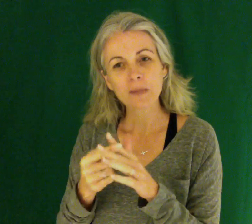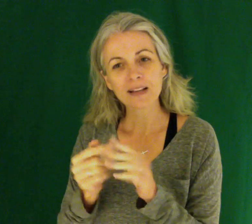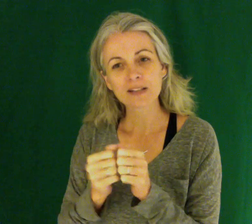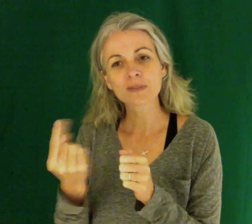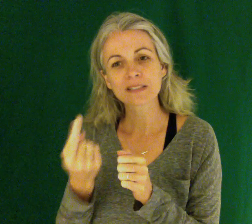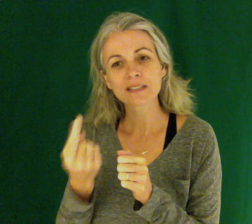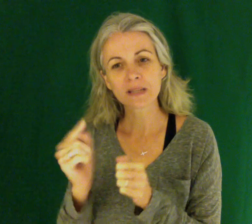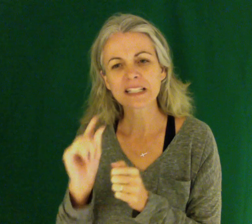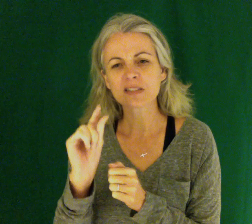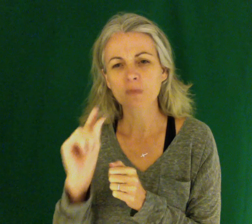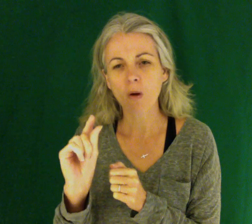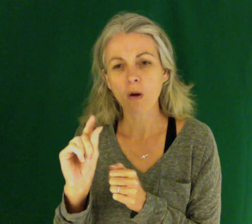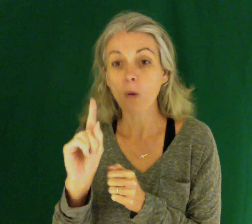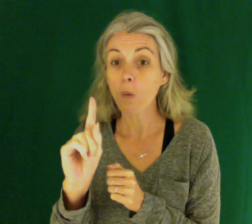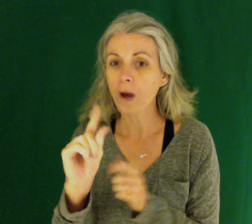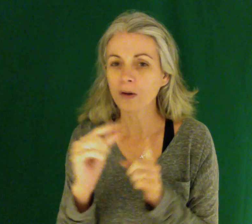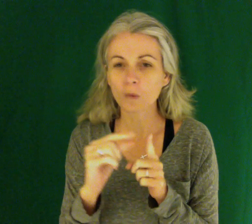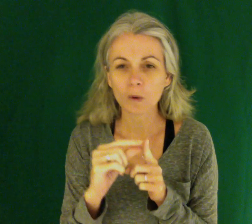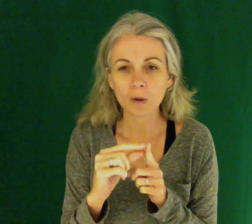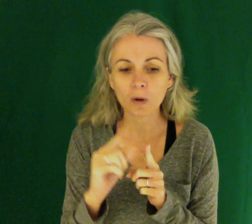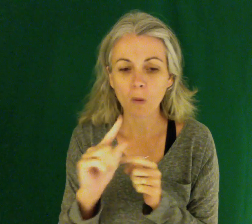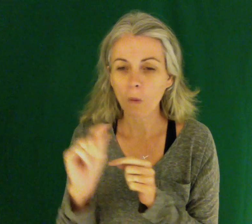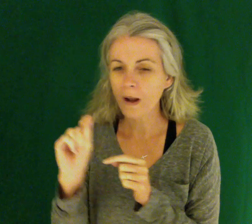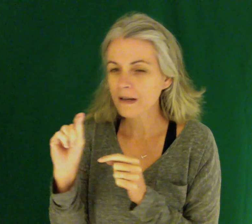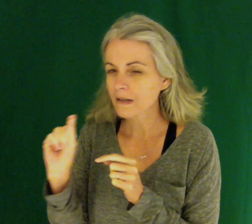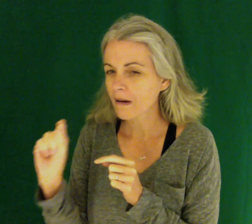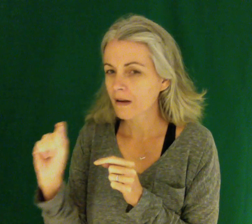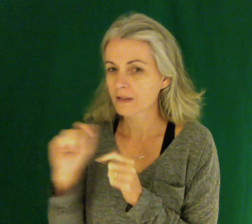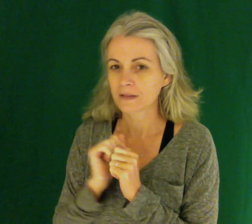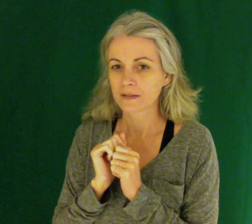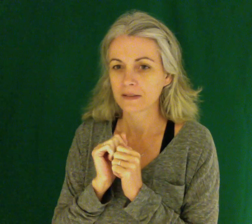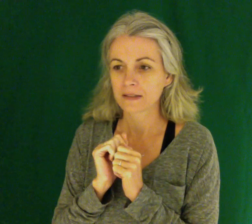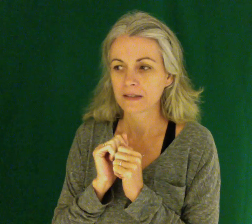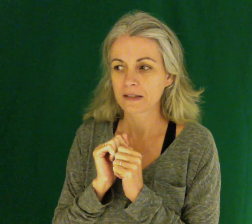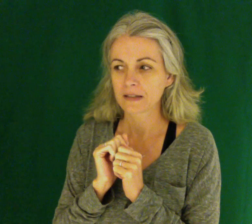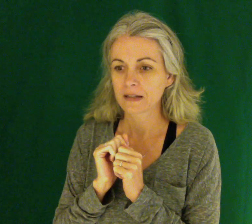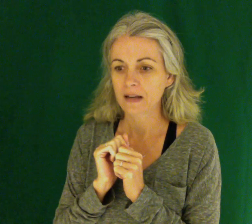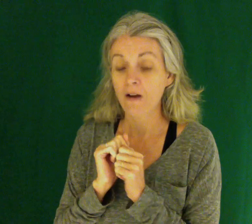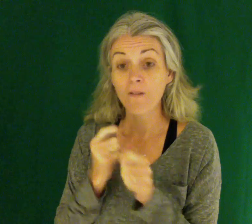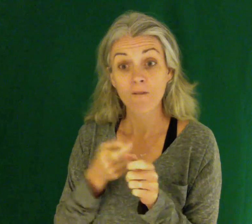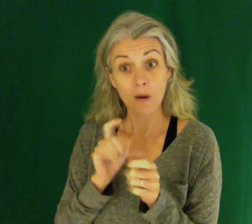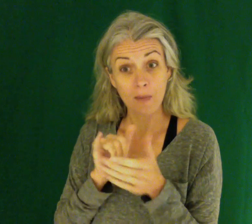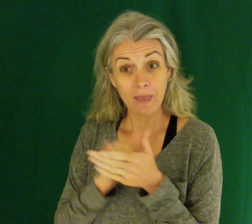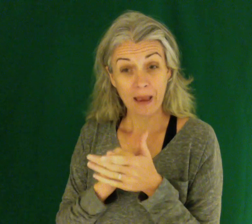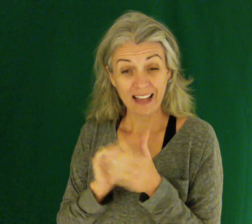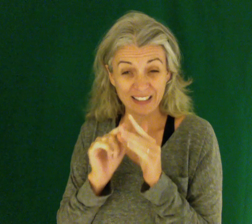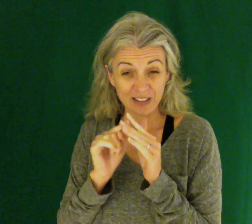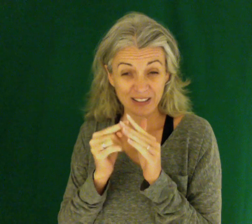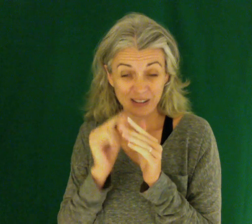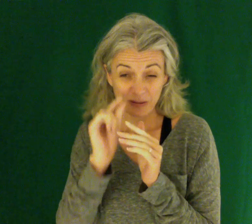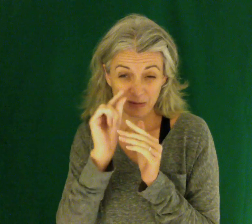small, just one word, one dot, and then from that minute beginning,